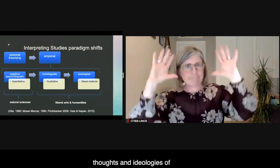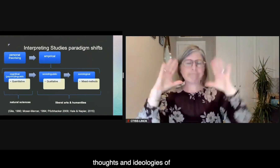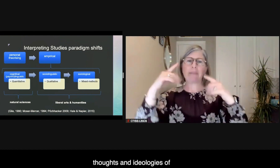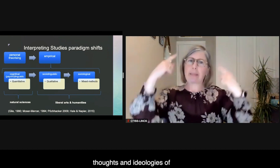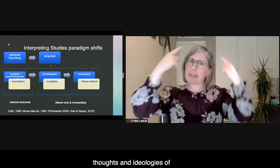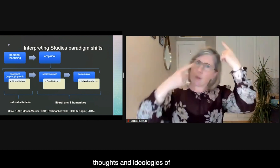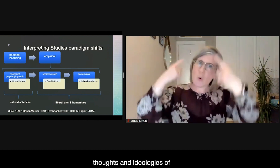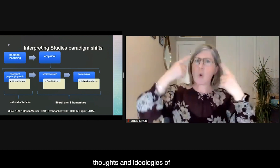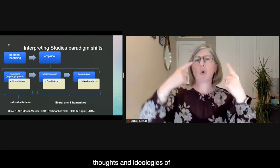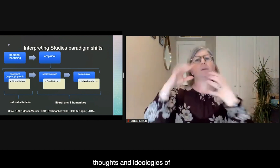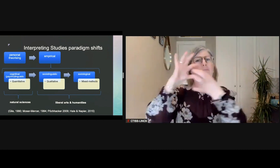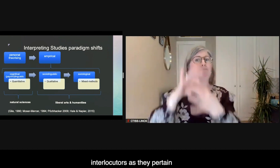pertain to interpreting.